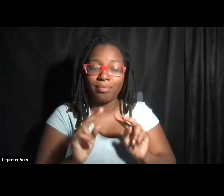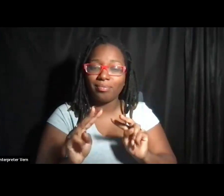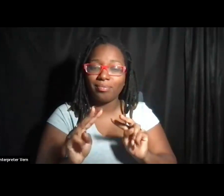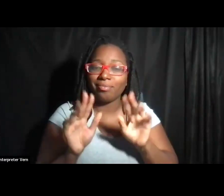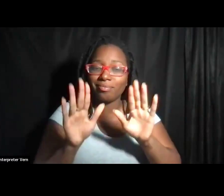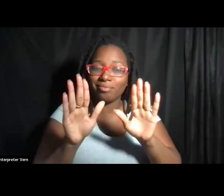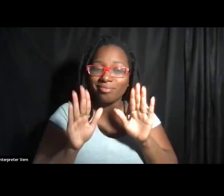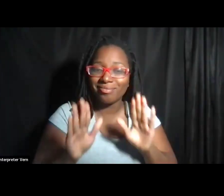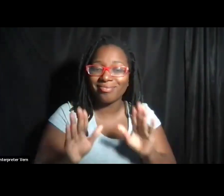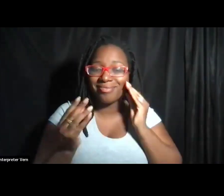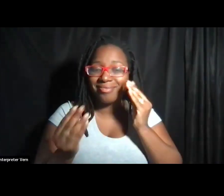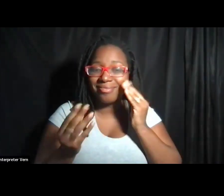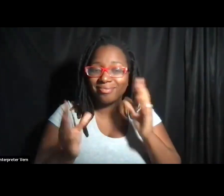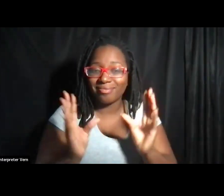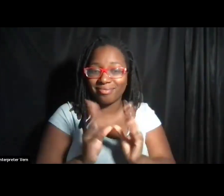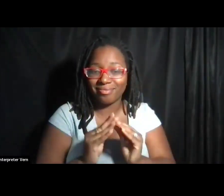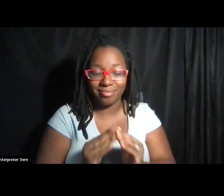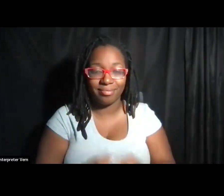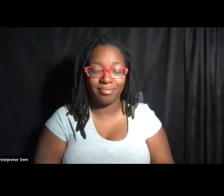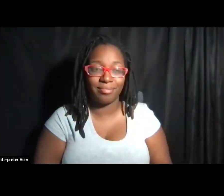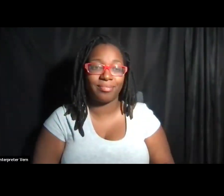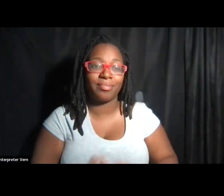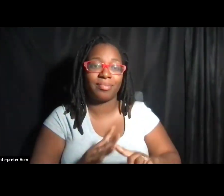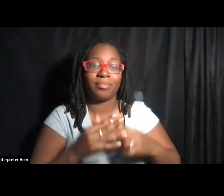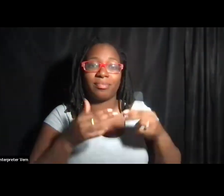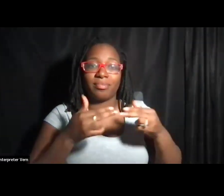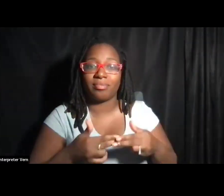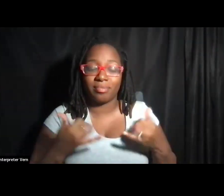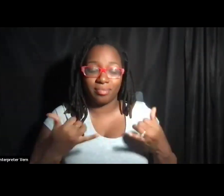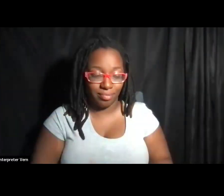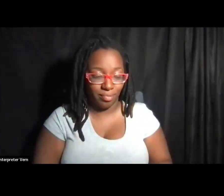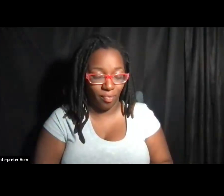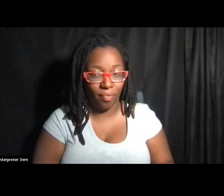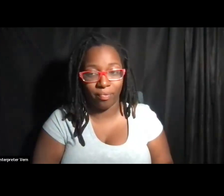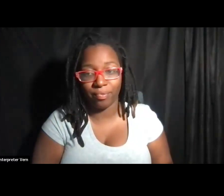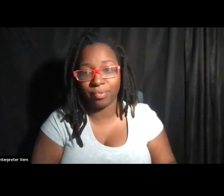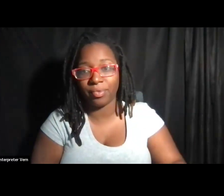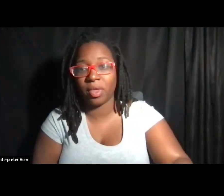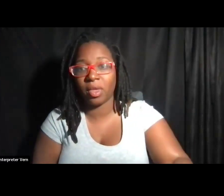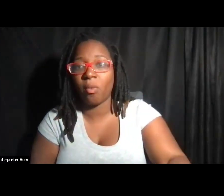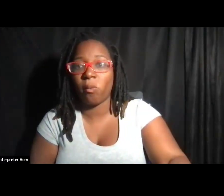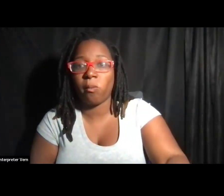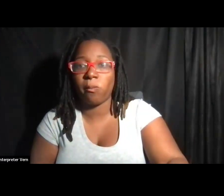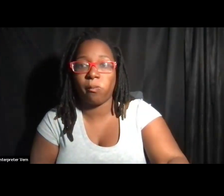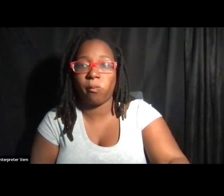great information session. We'd like to start sharing the screen now, please.